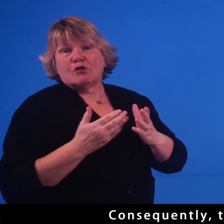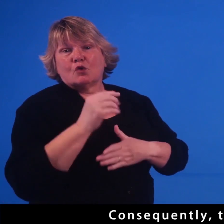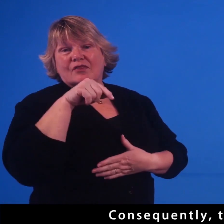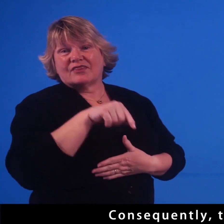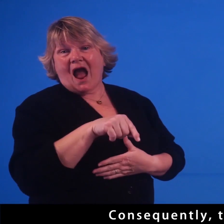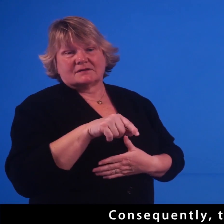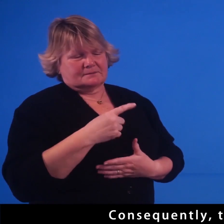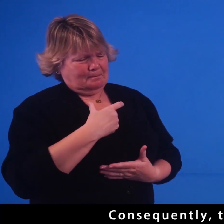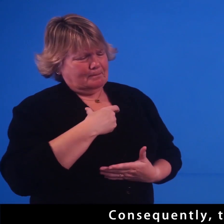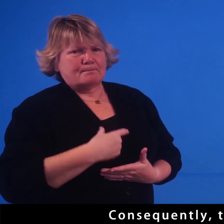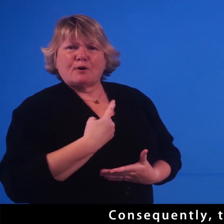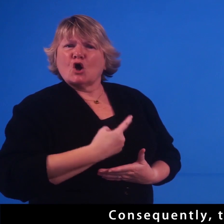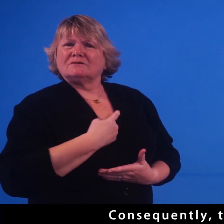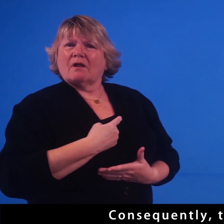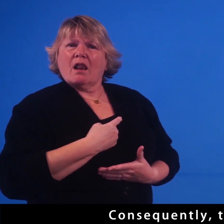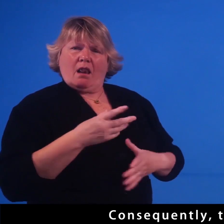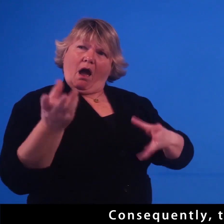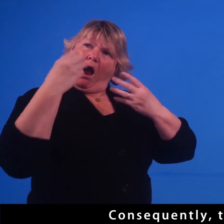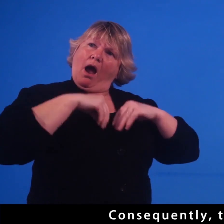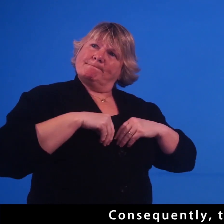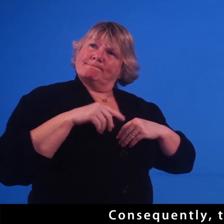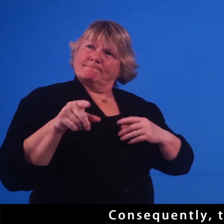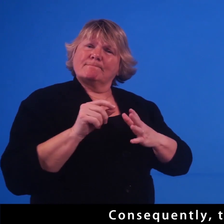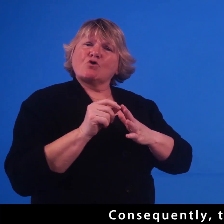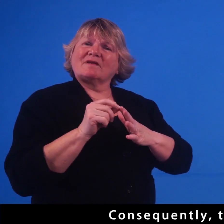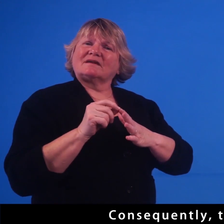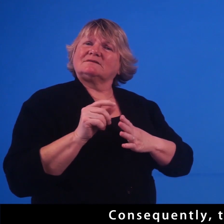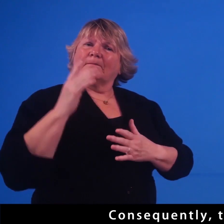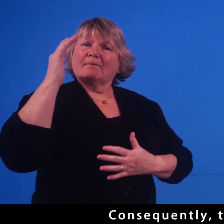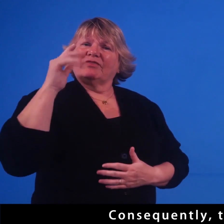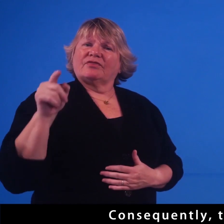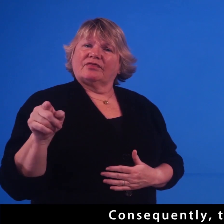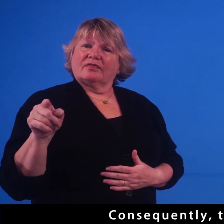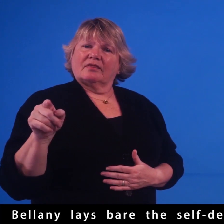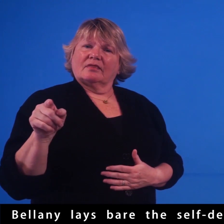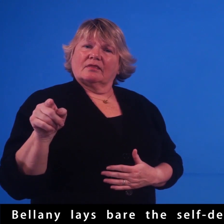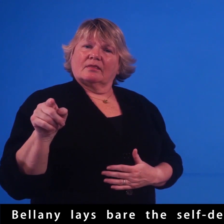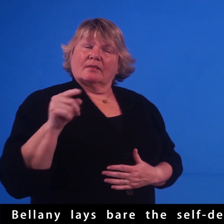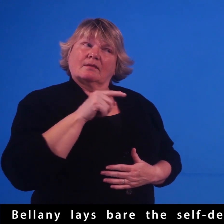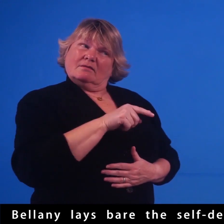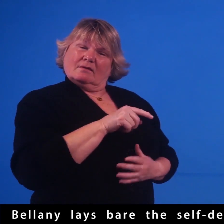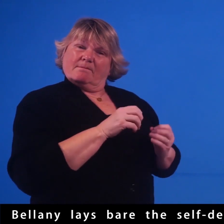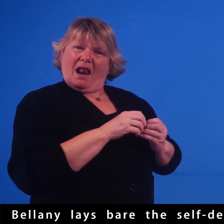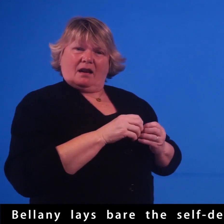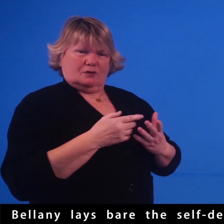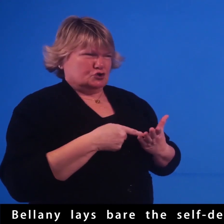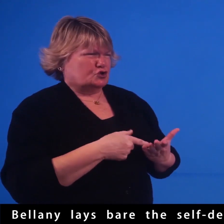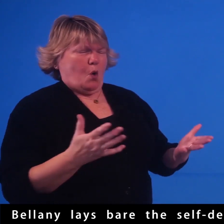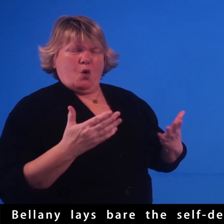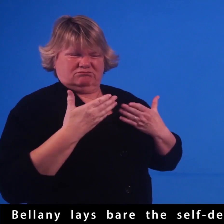Consequently, through this very personal take on the Promethean myth, Bellany lays bare